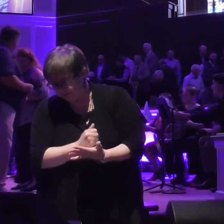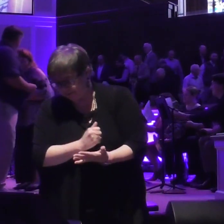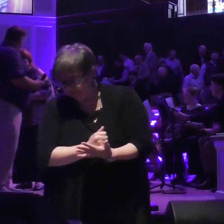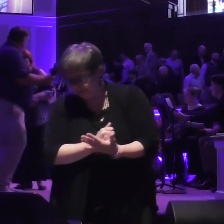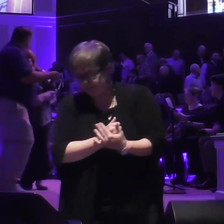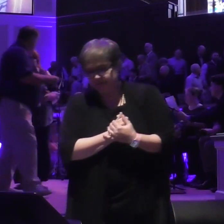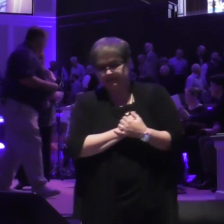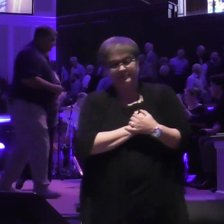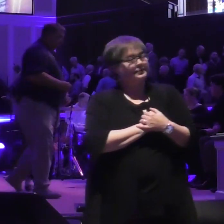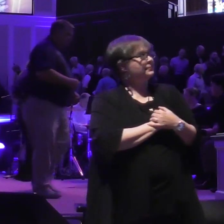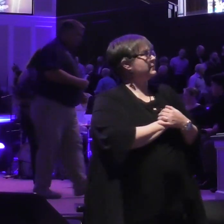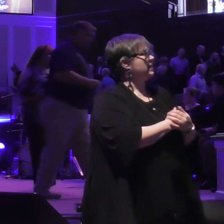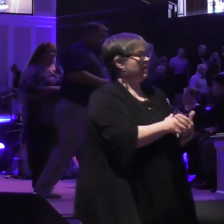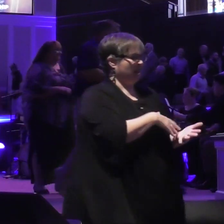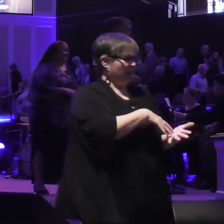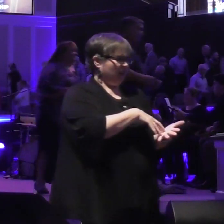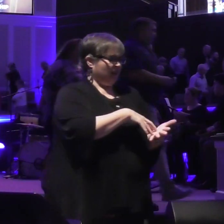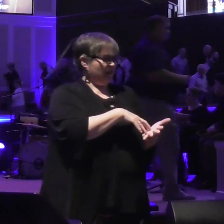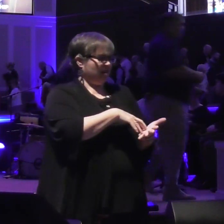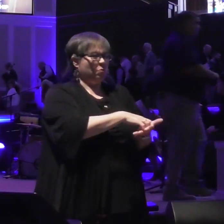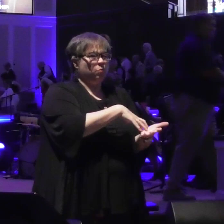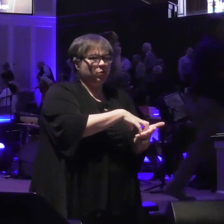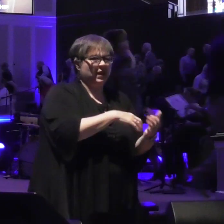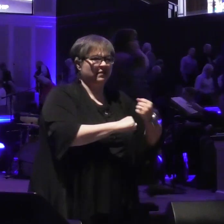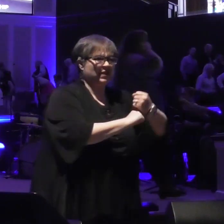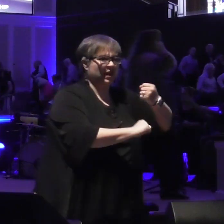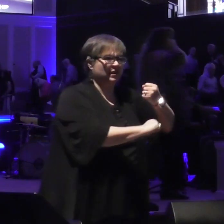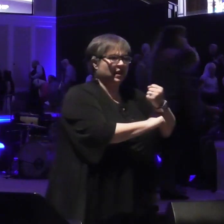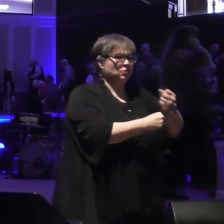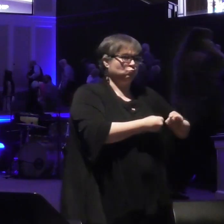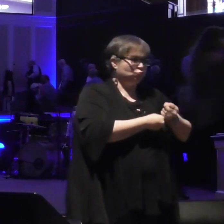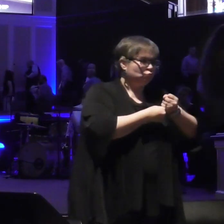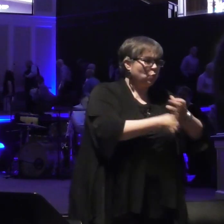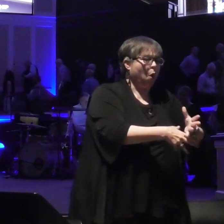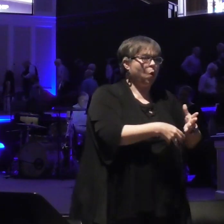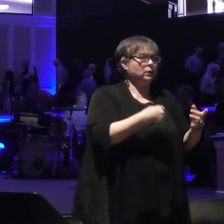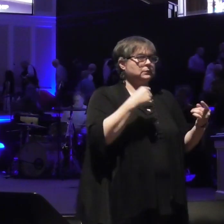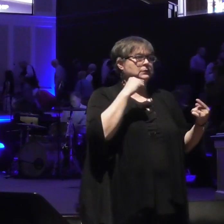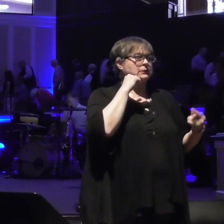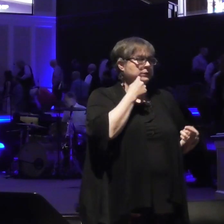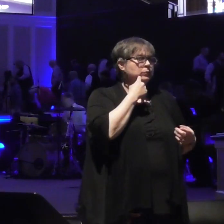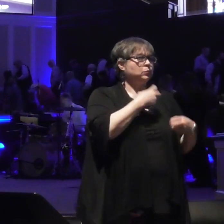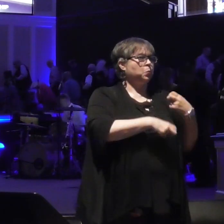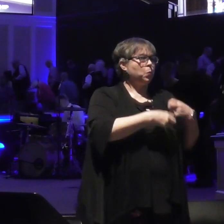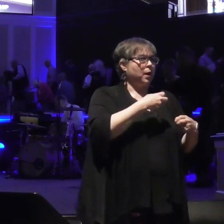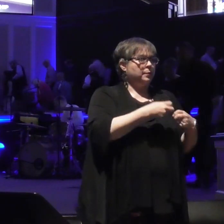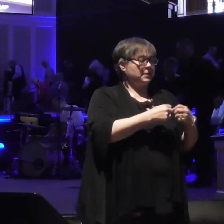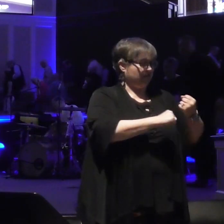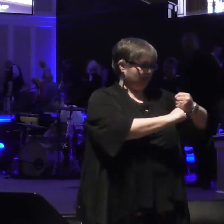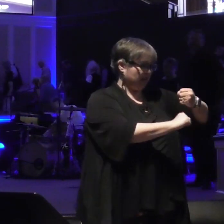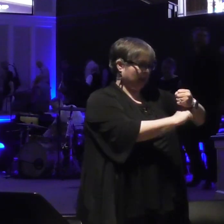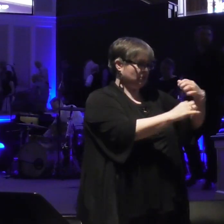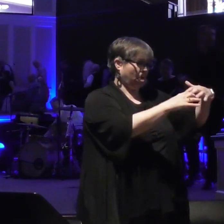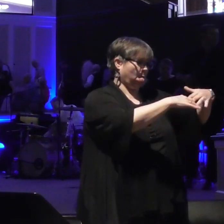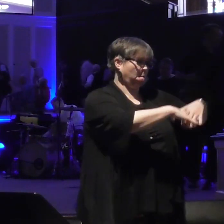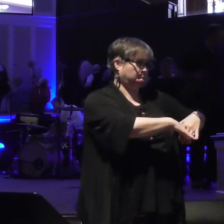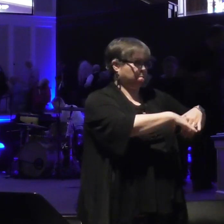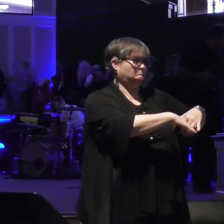Faulty foundations cause serious problems. If the foundation is wrong, everything else will eventually